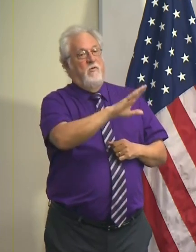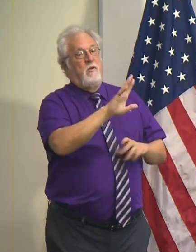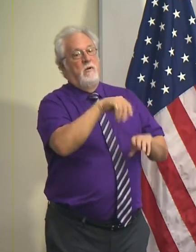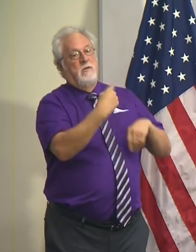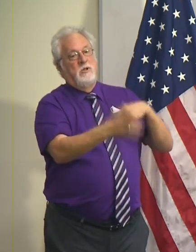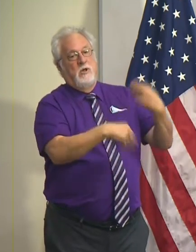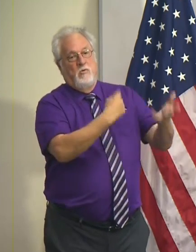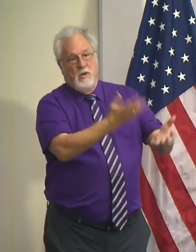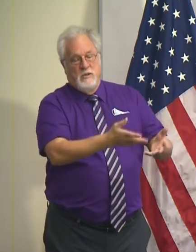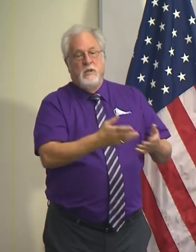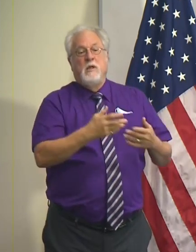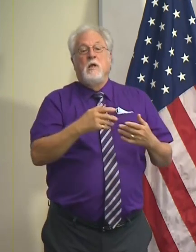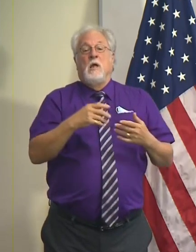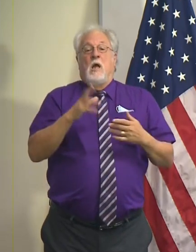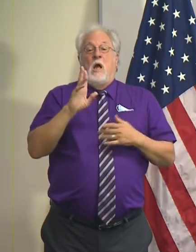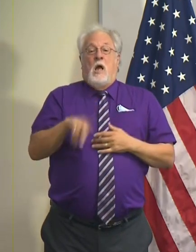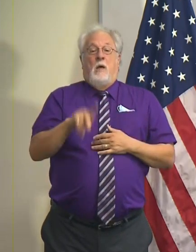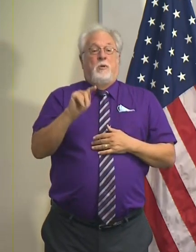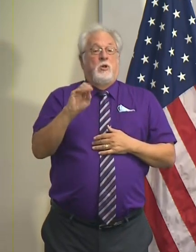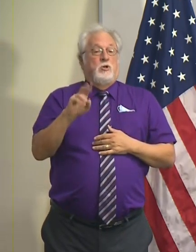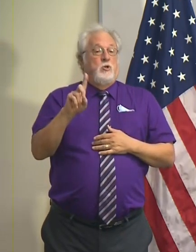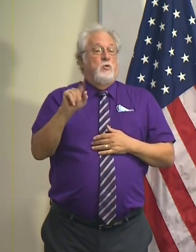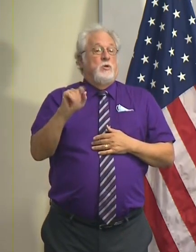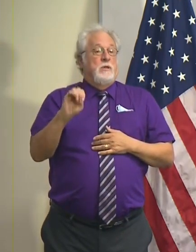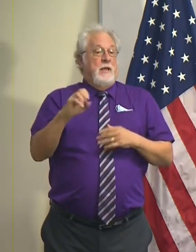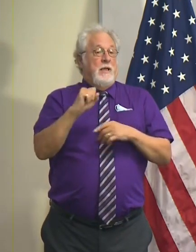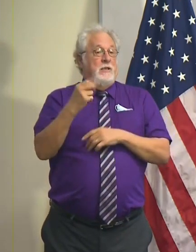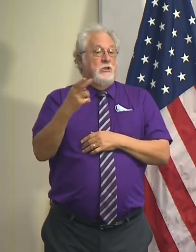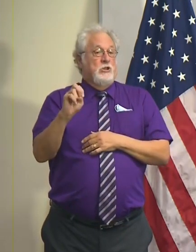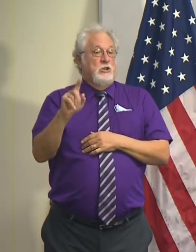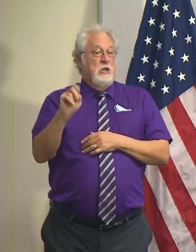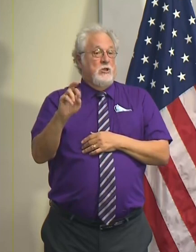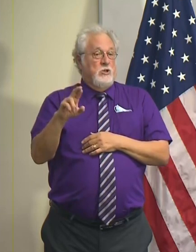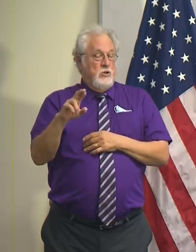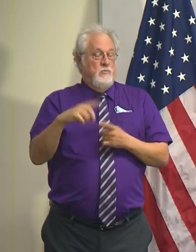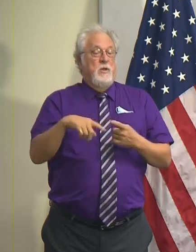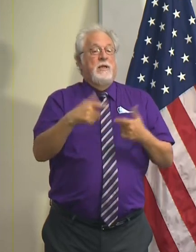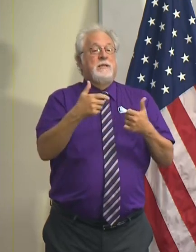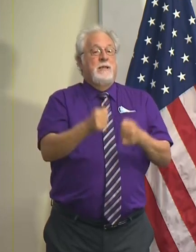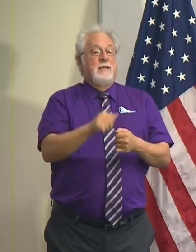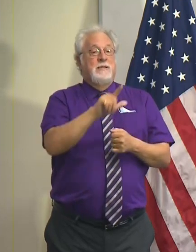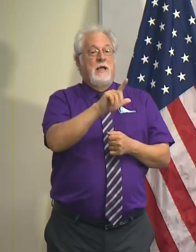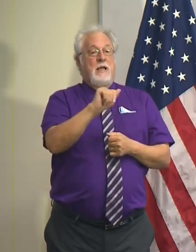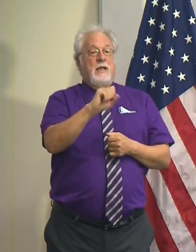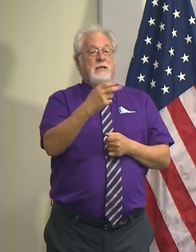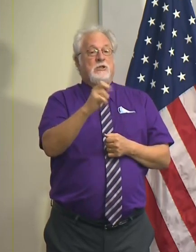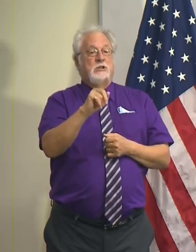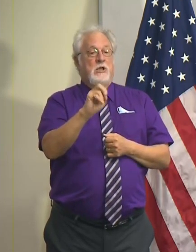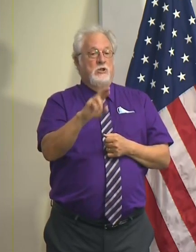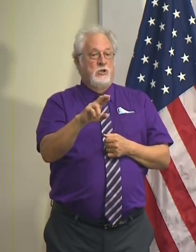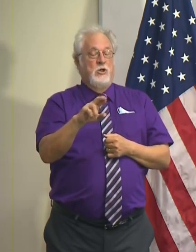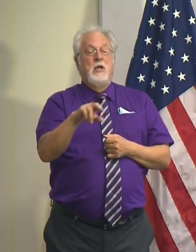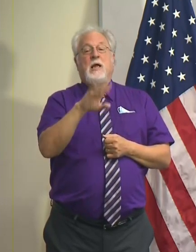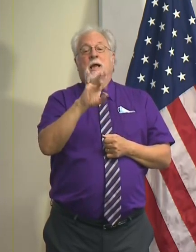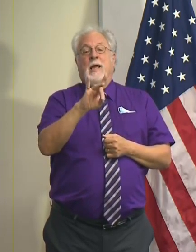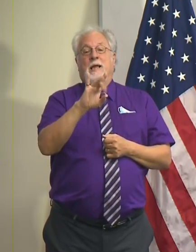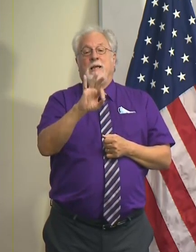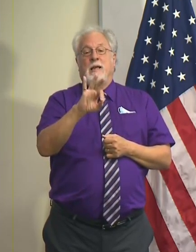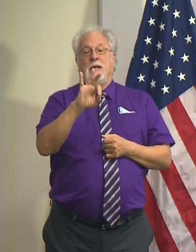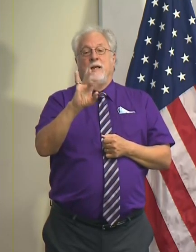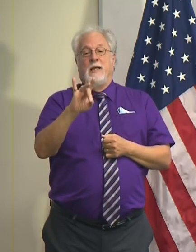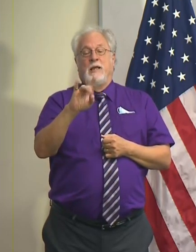generosity. For up-to-date sheltering information, you can text LA Shelter to